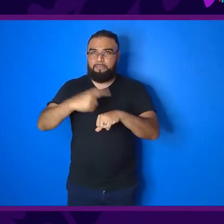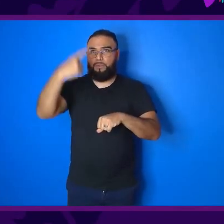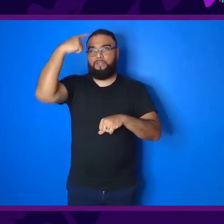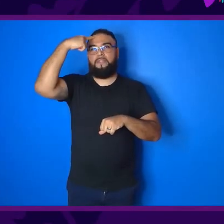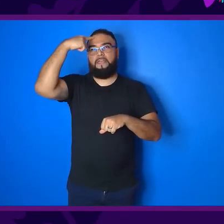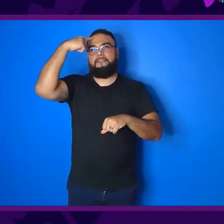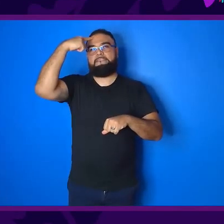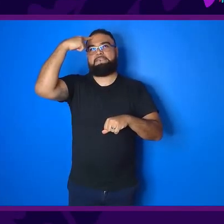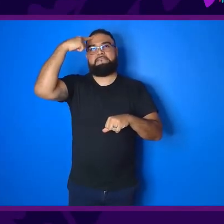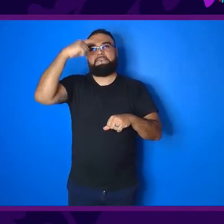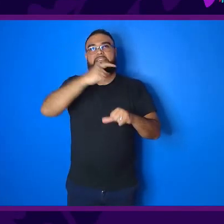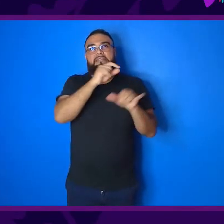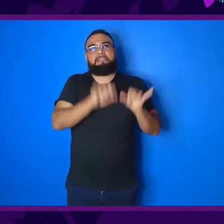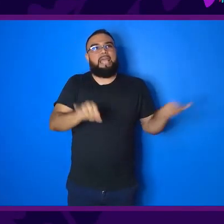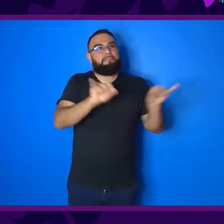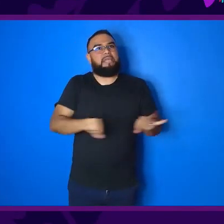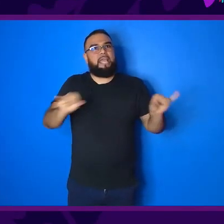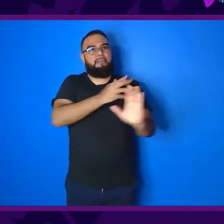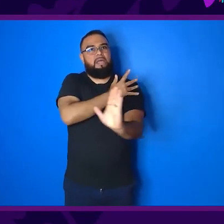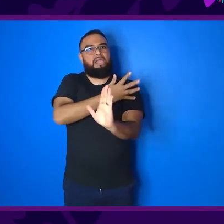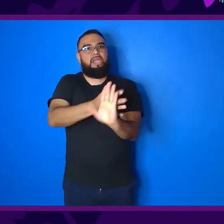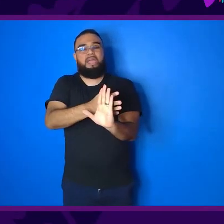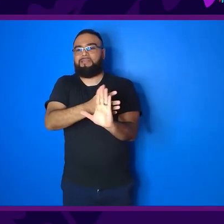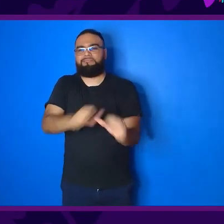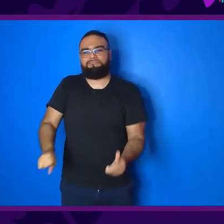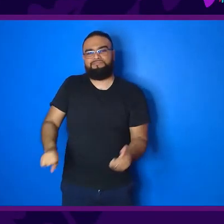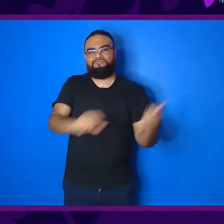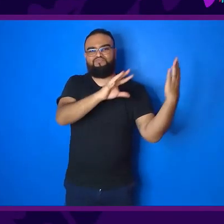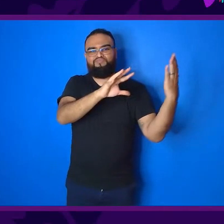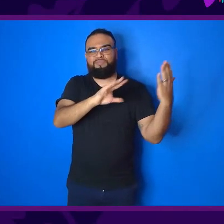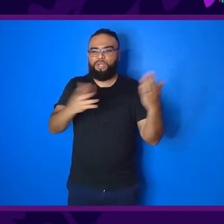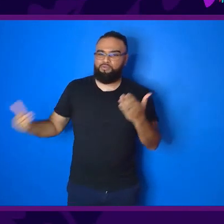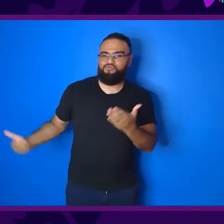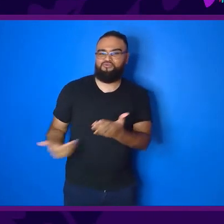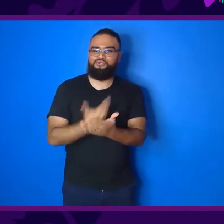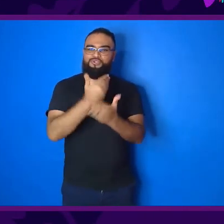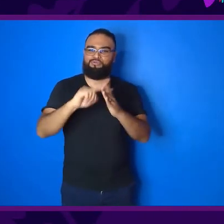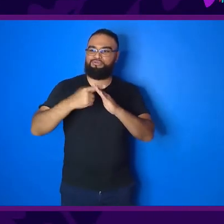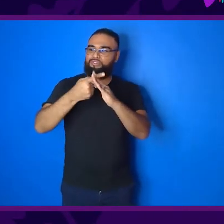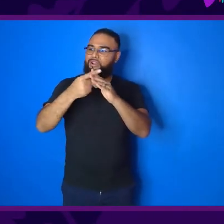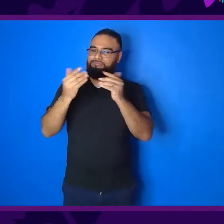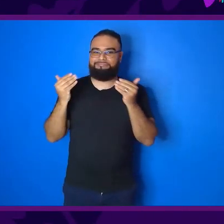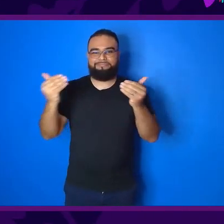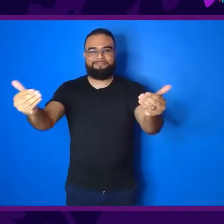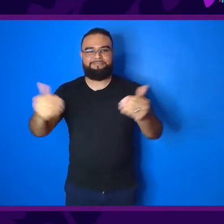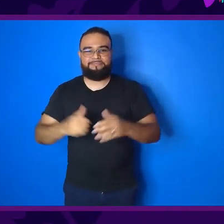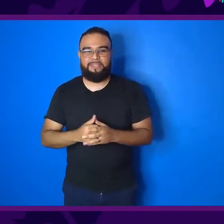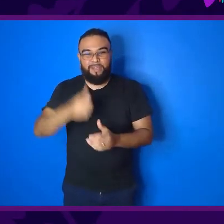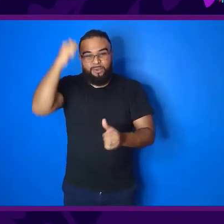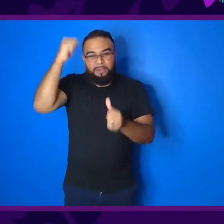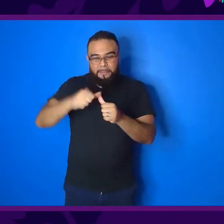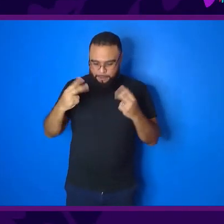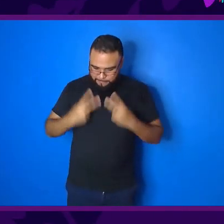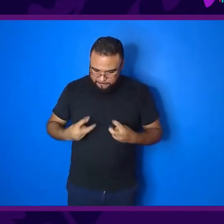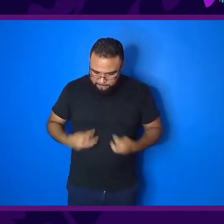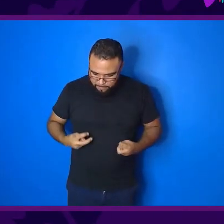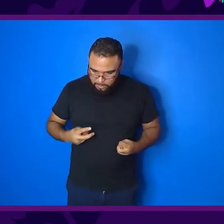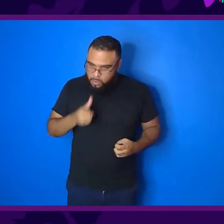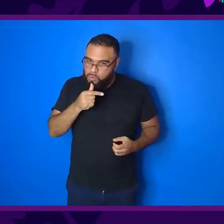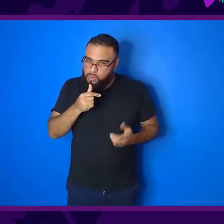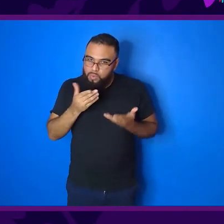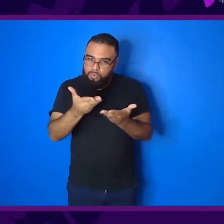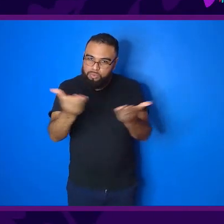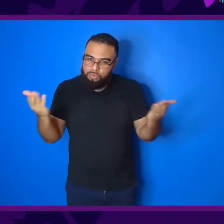and really remember your humanity, because the separation and